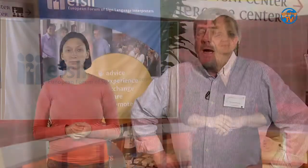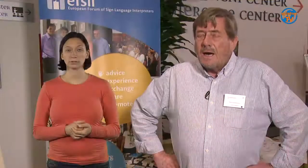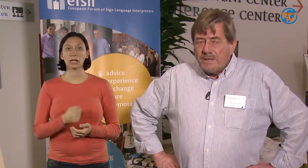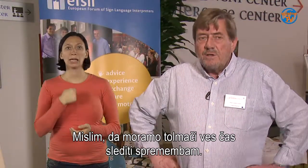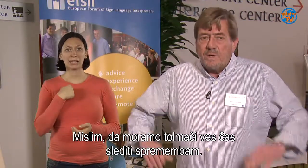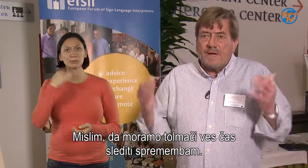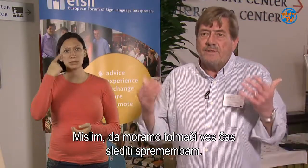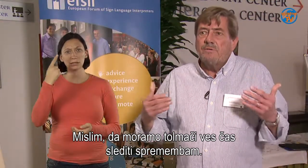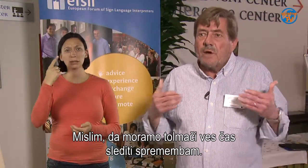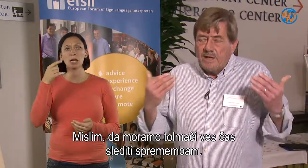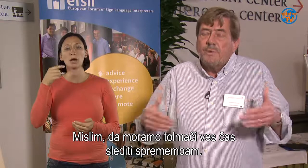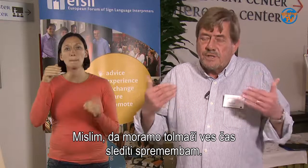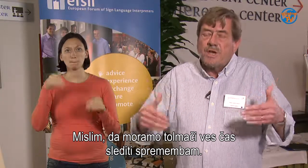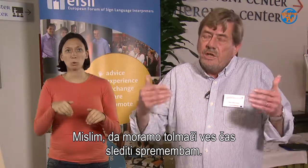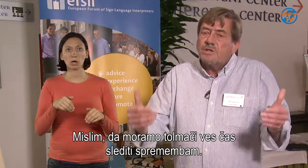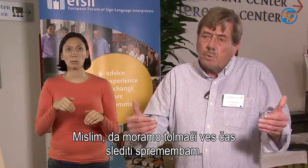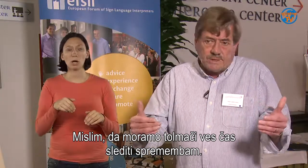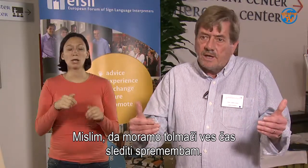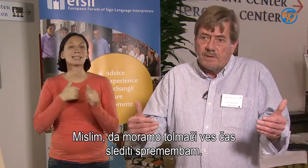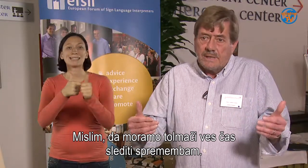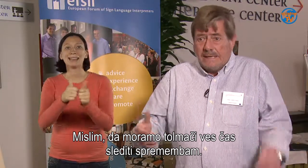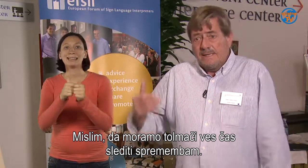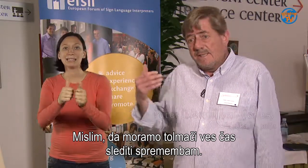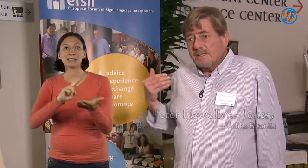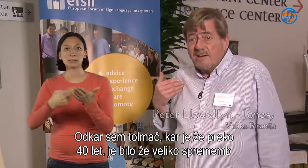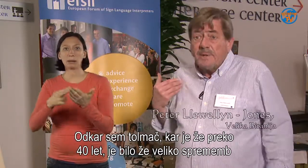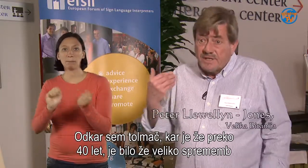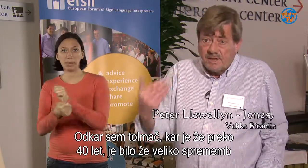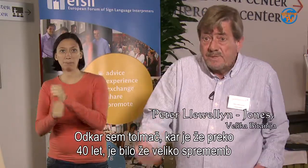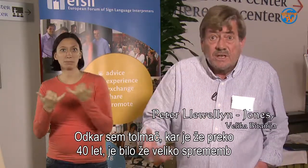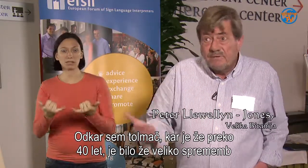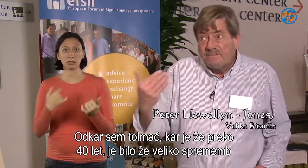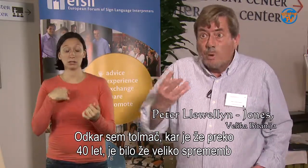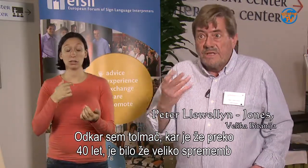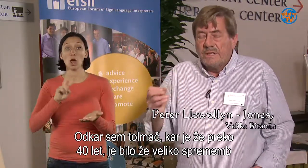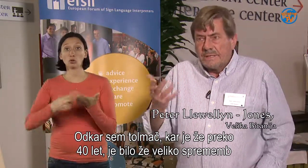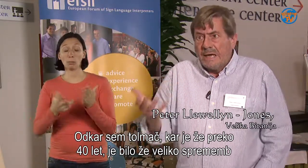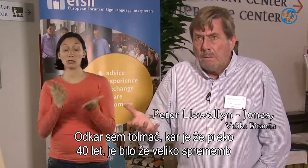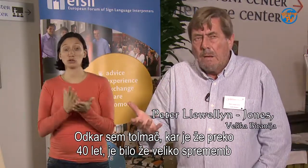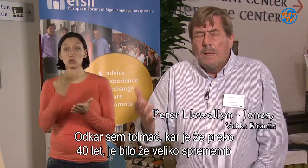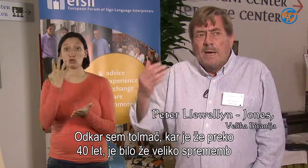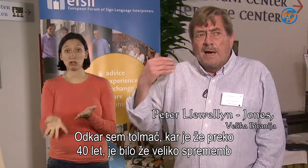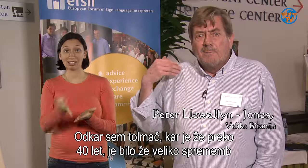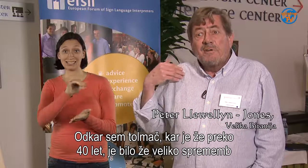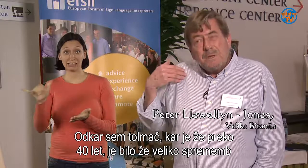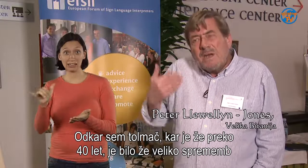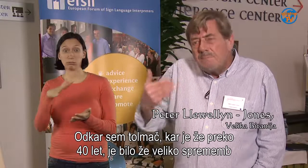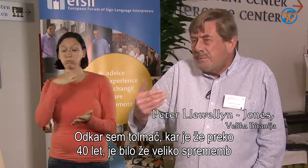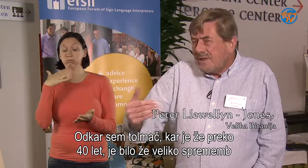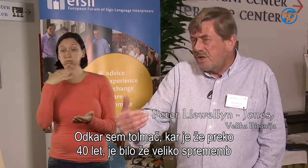I think we have to ride with the changes all the time. Since I've been interpreting over 40 years now, there have been many